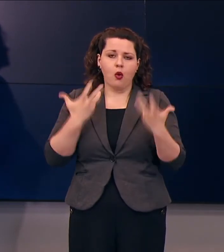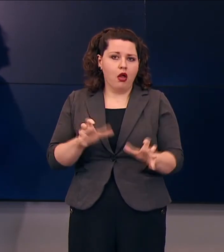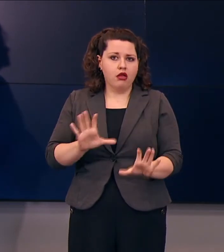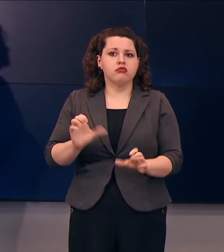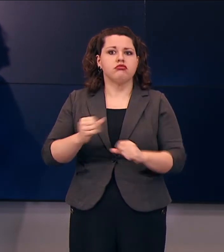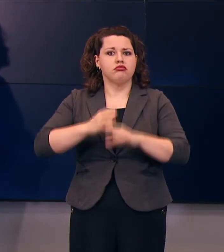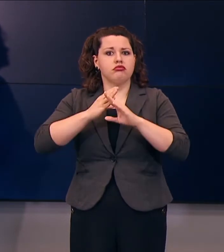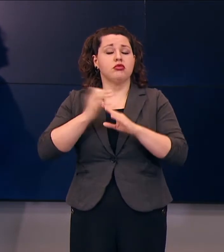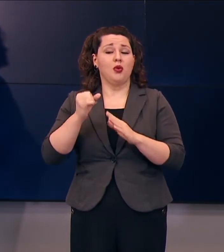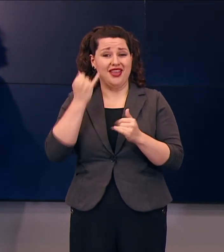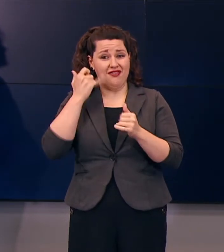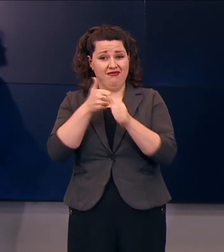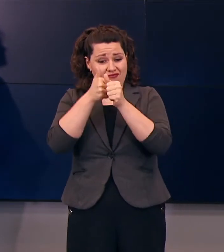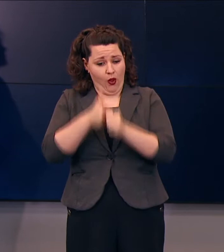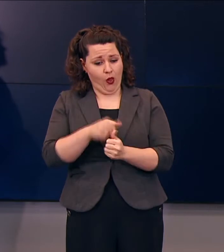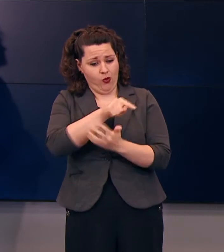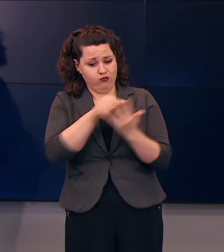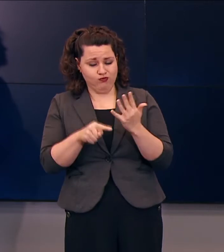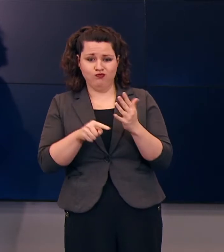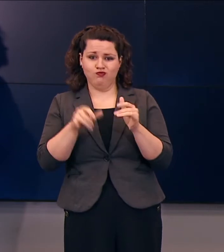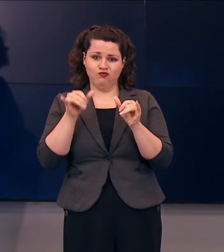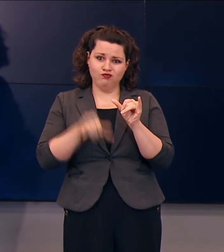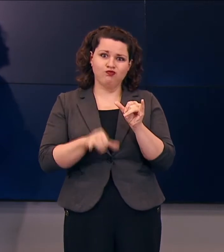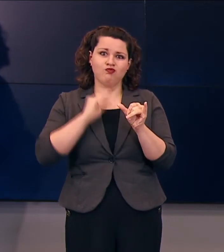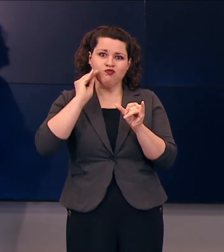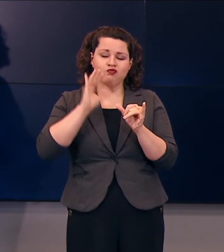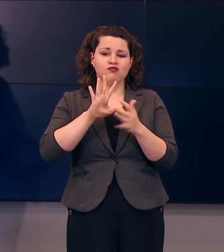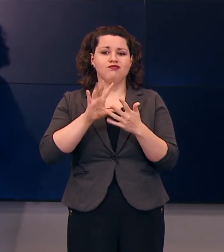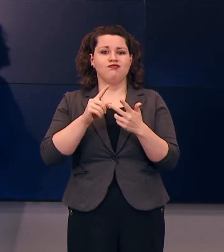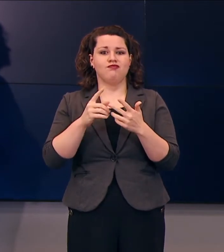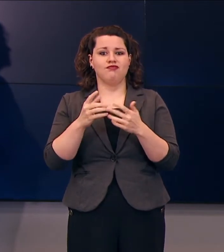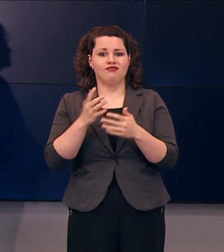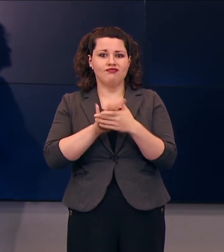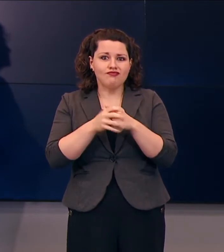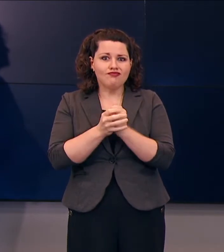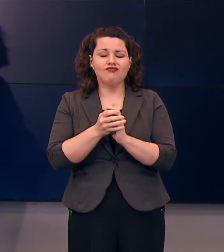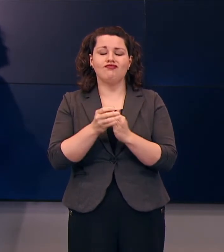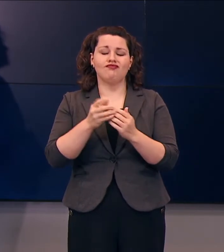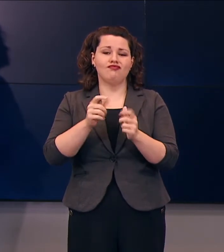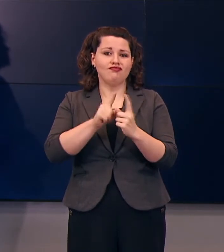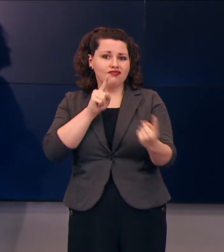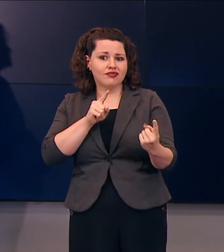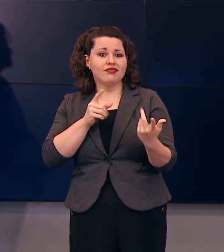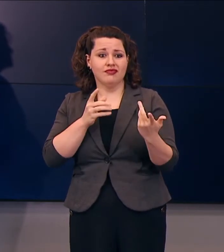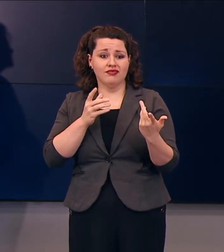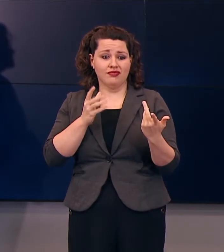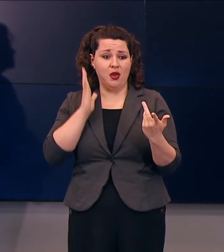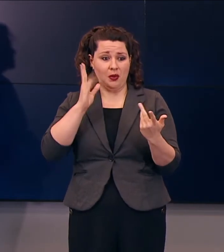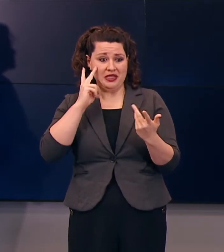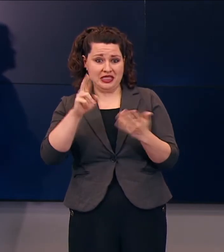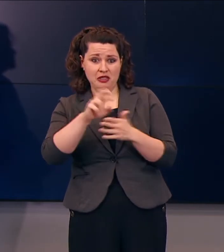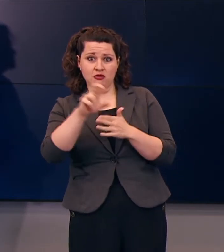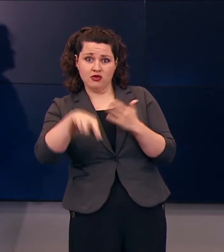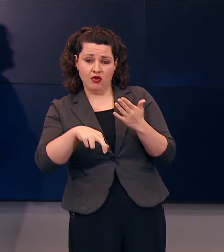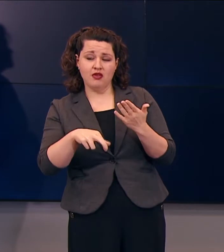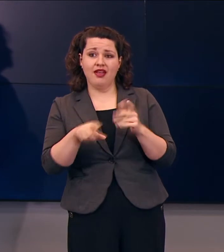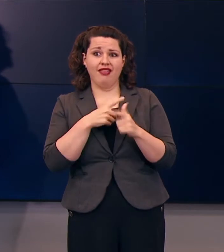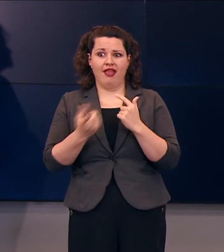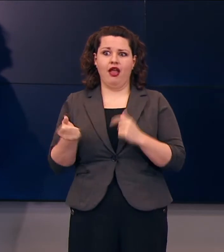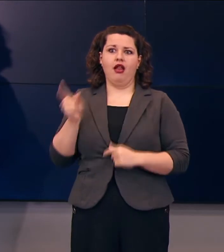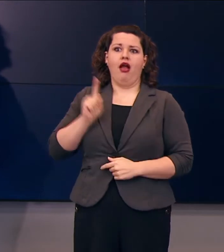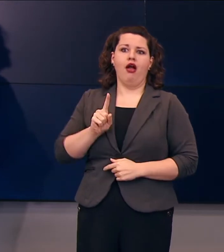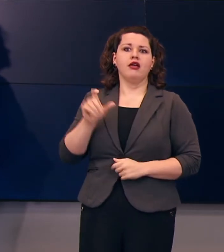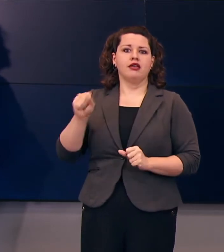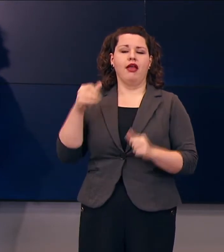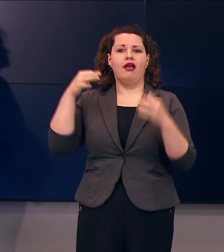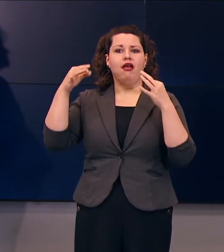we're gonna see, as they've said, I think the results that we're looking for, and most importantly, then we can stand at this podium and have a different